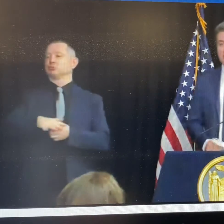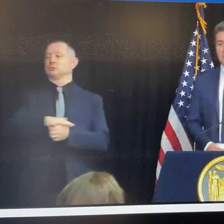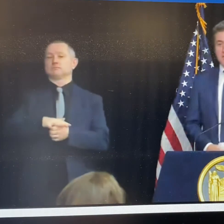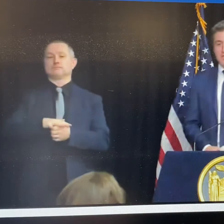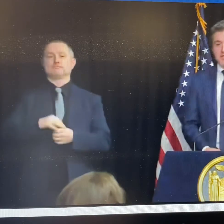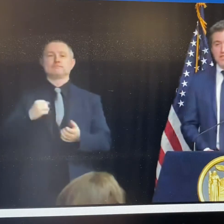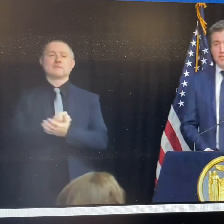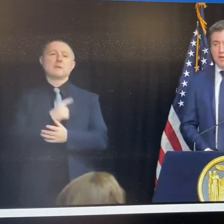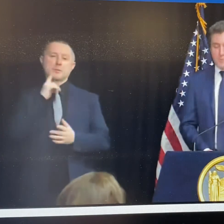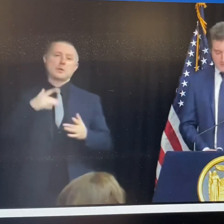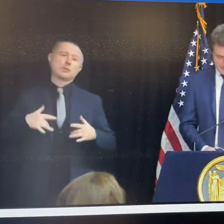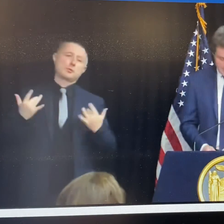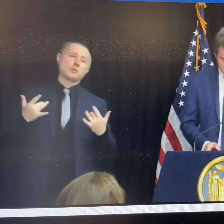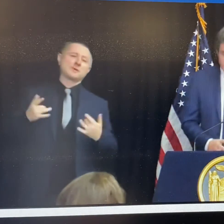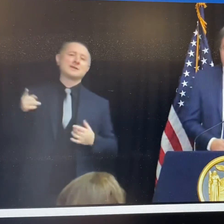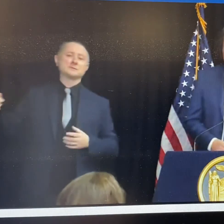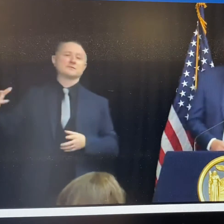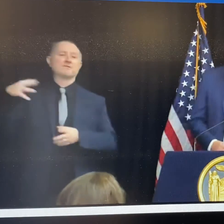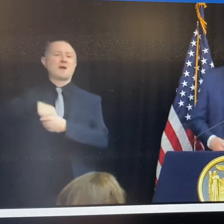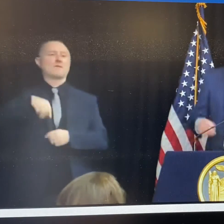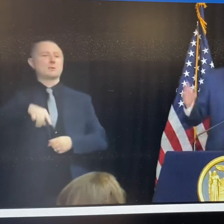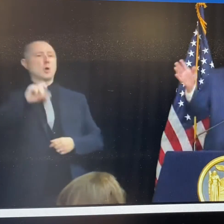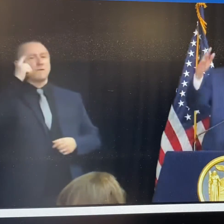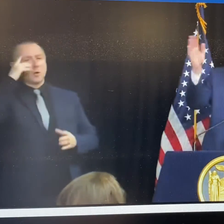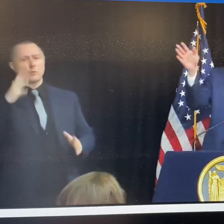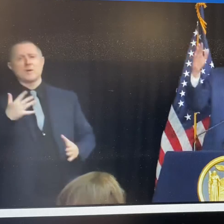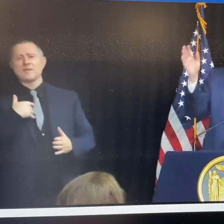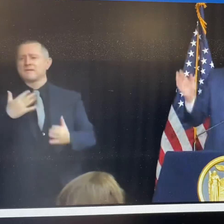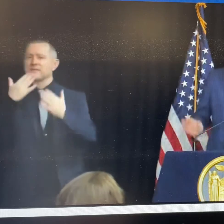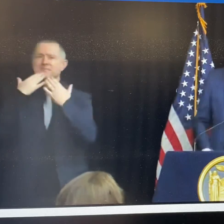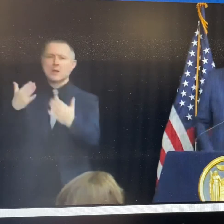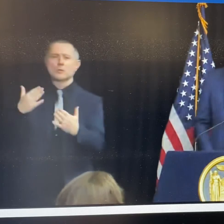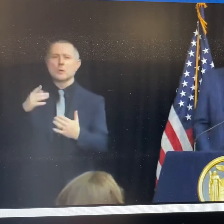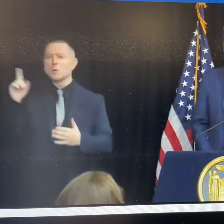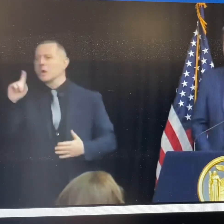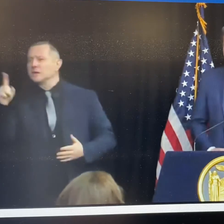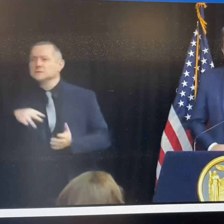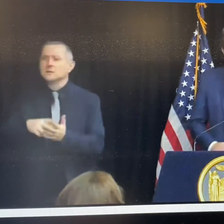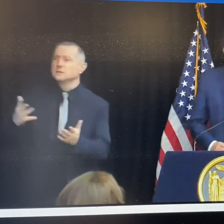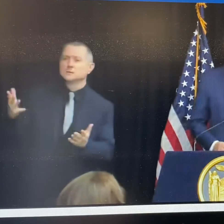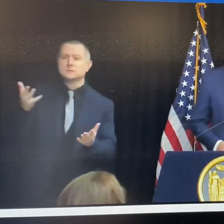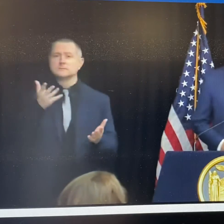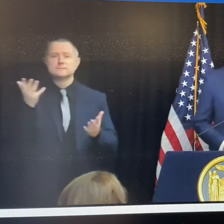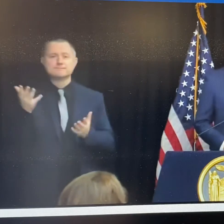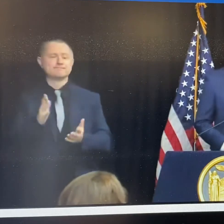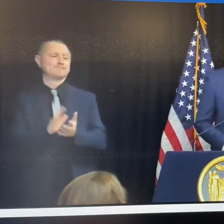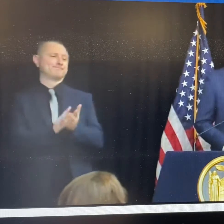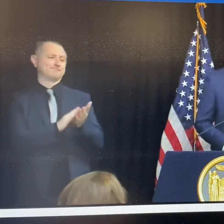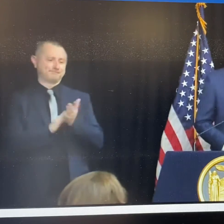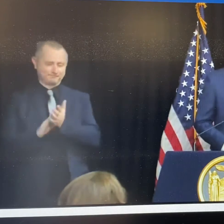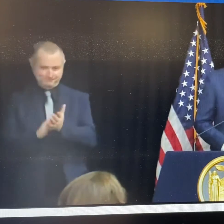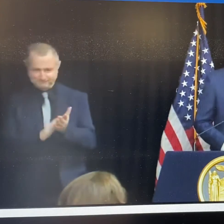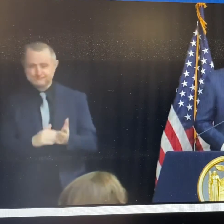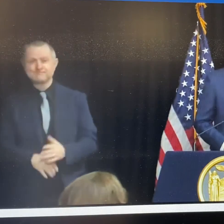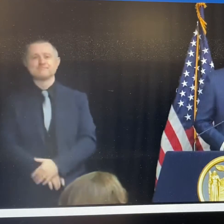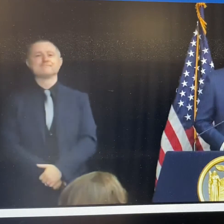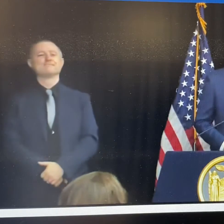thrilled he's in the administration to help make this happen. So thank you, Ji-Hoon, wherever you're standing out there in the back.